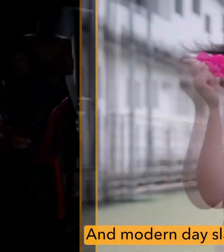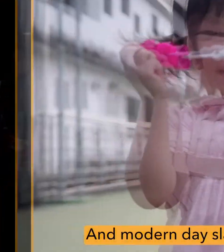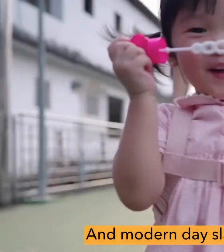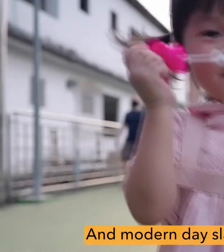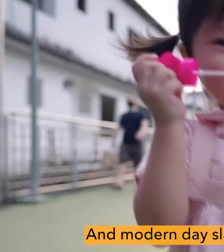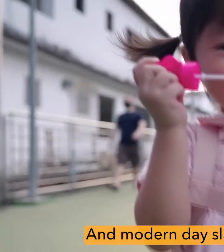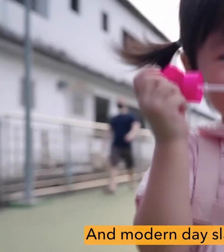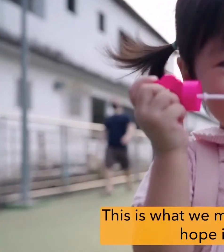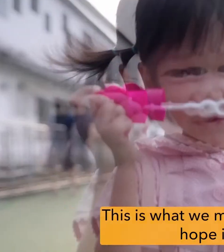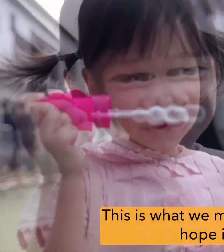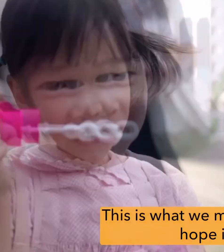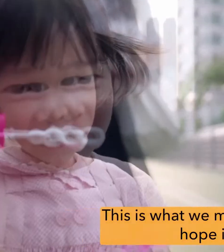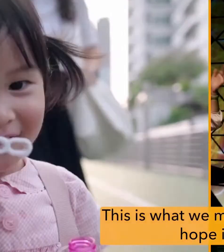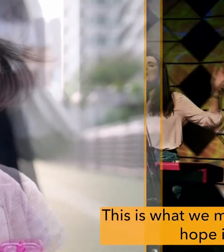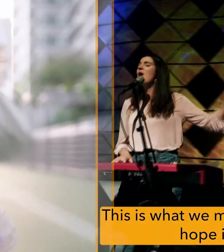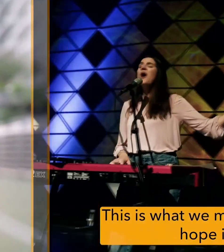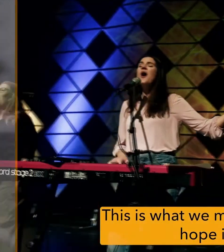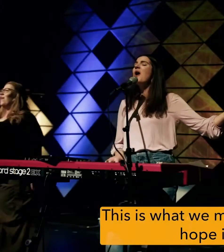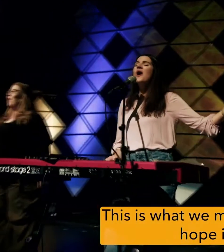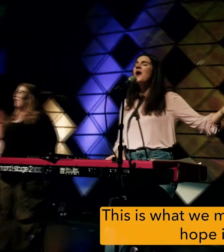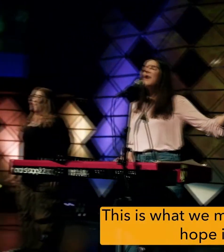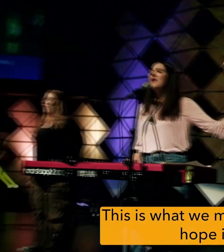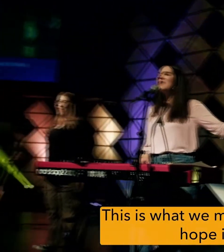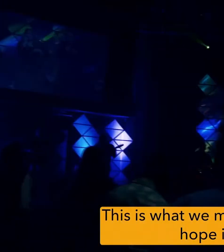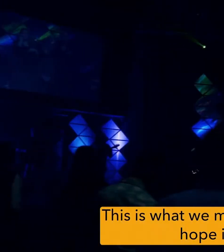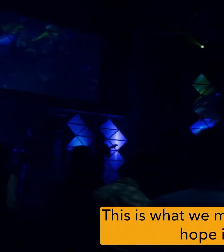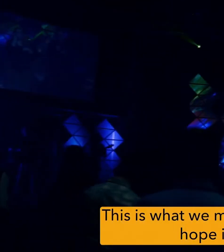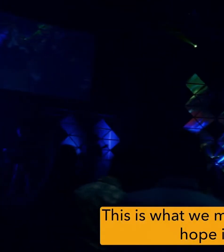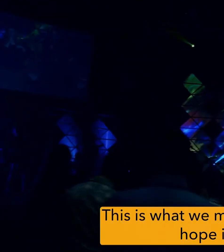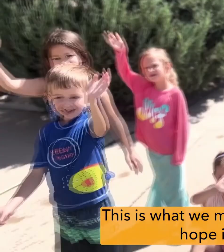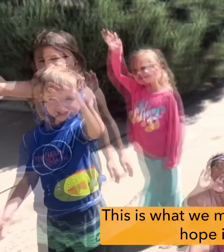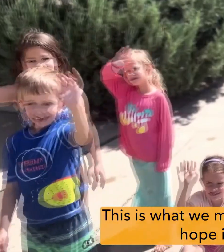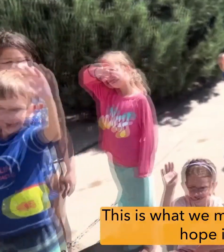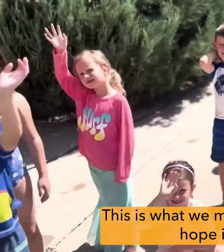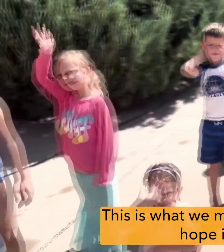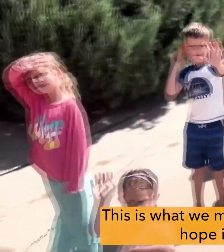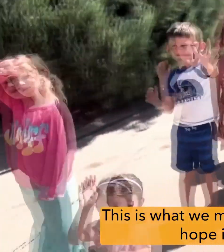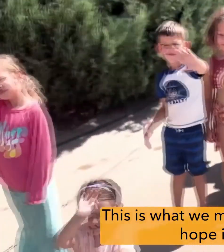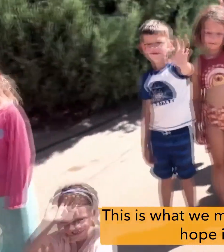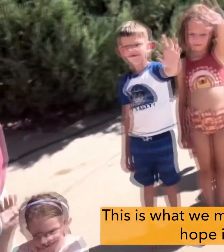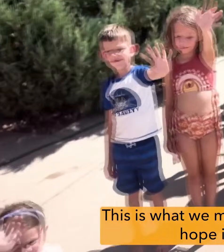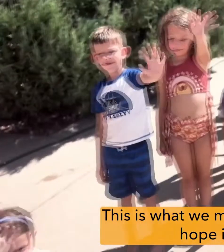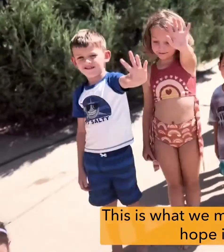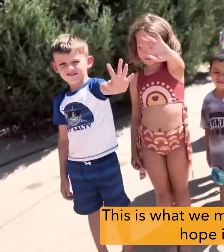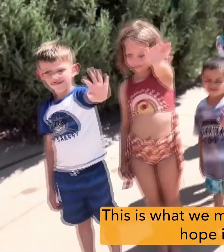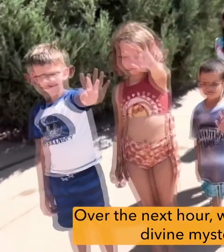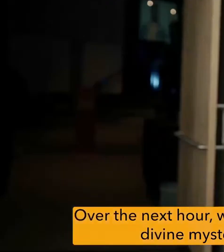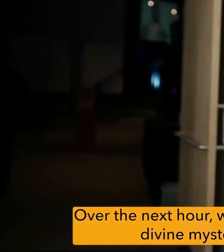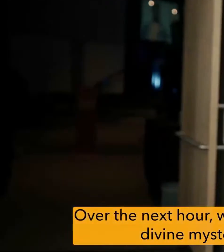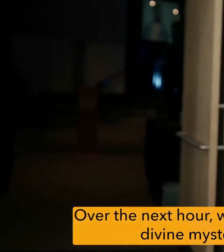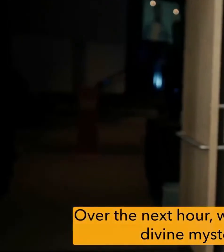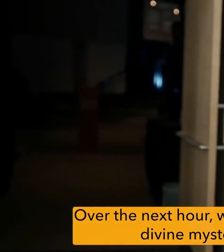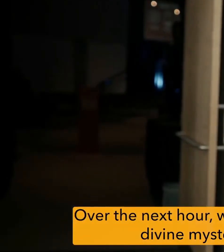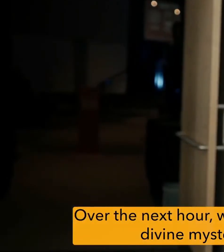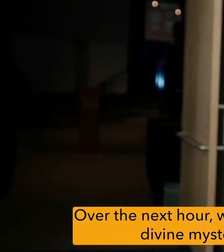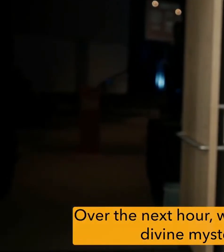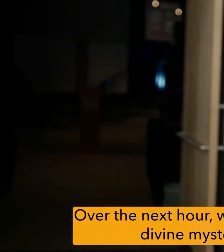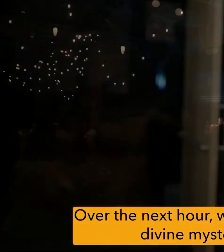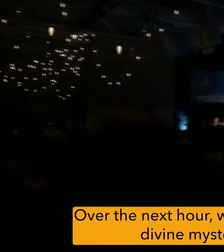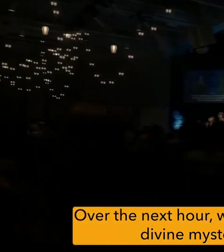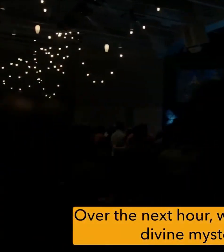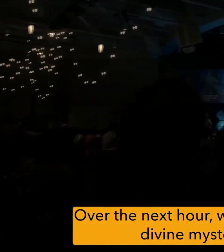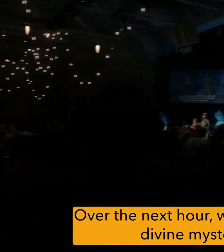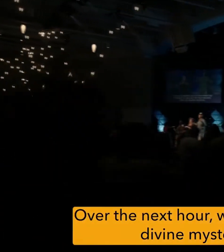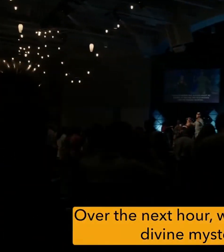freedom. This is what we mean when we say, hope is here. Over the next hour,